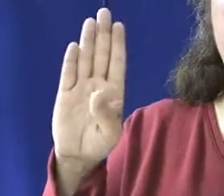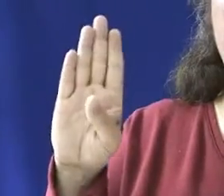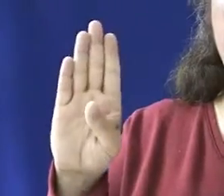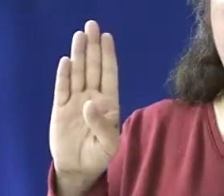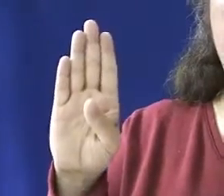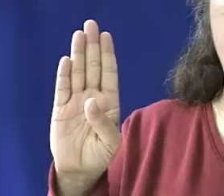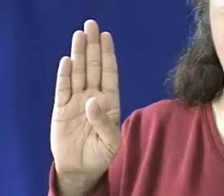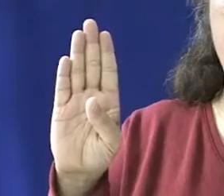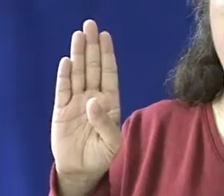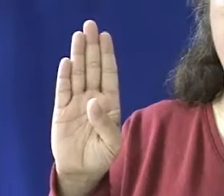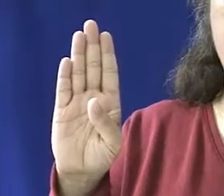B.